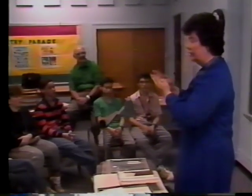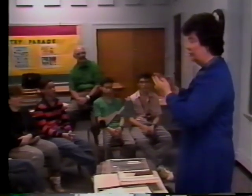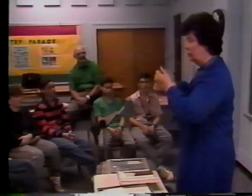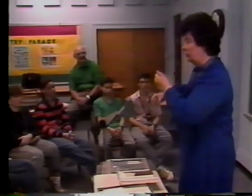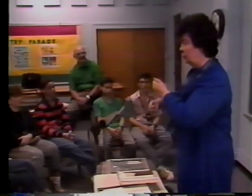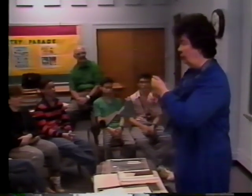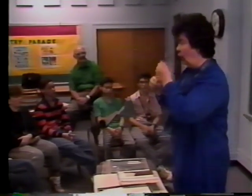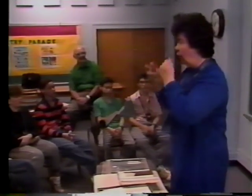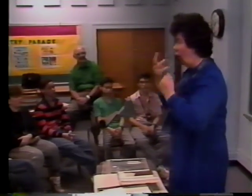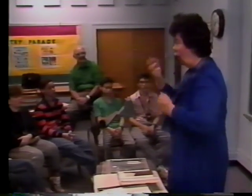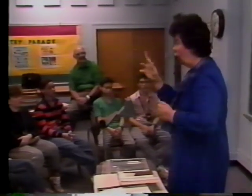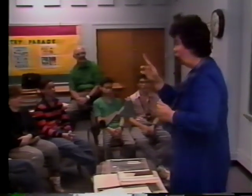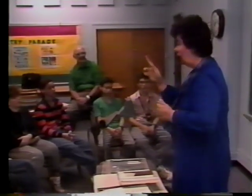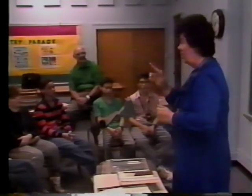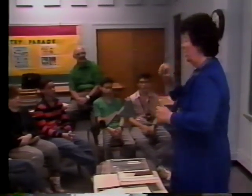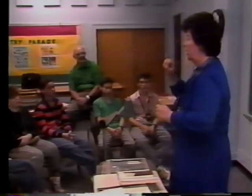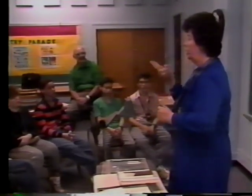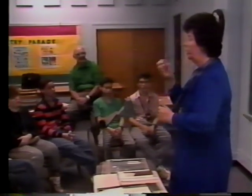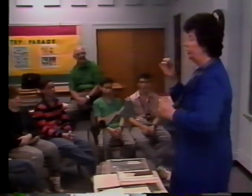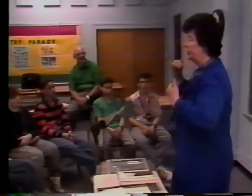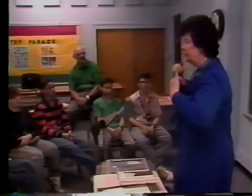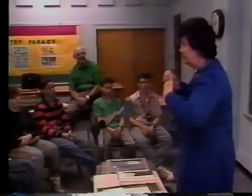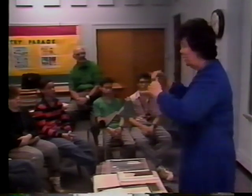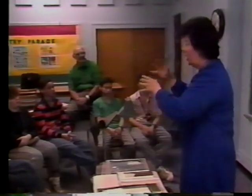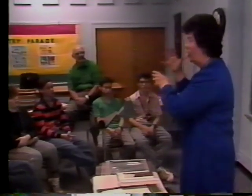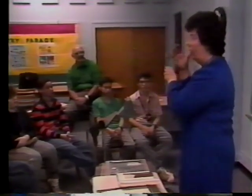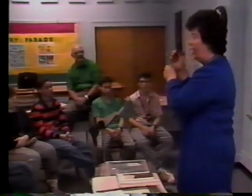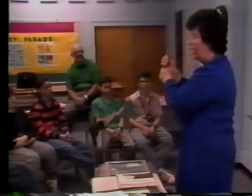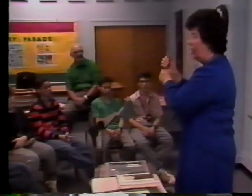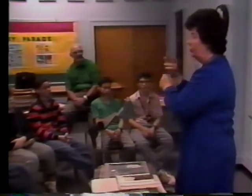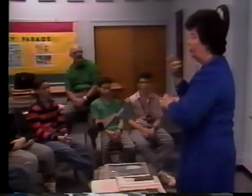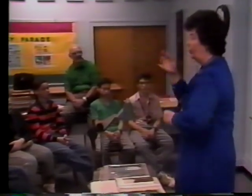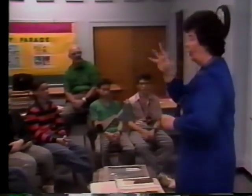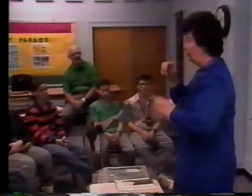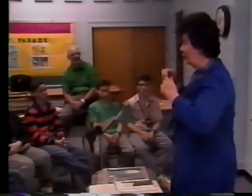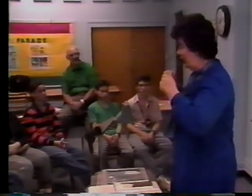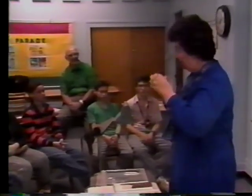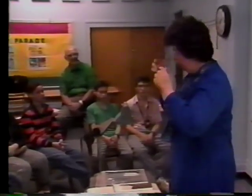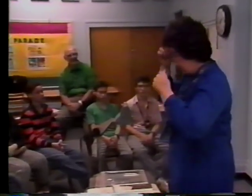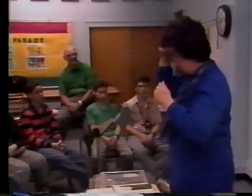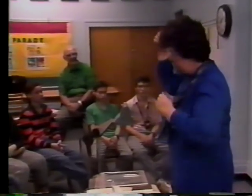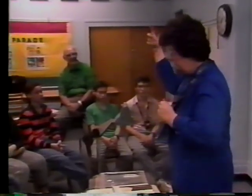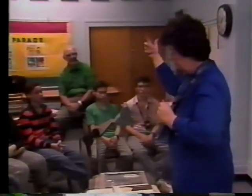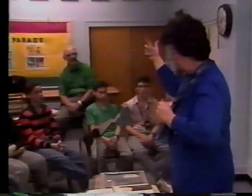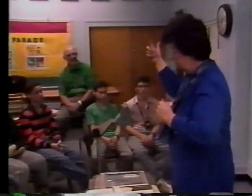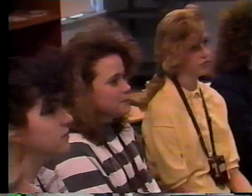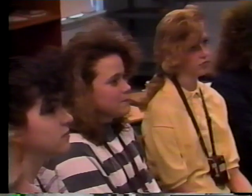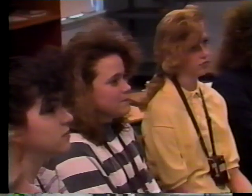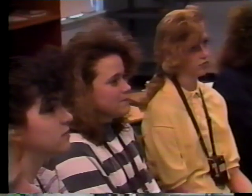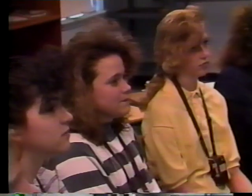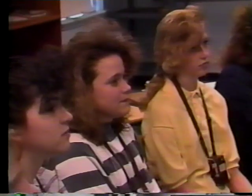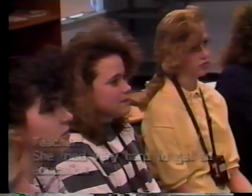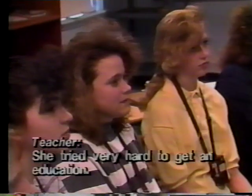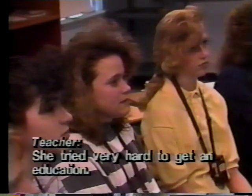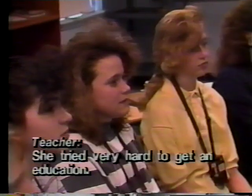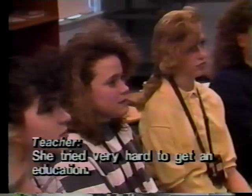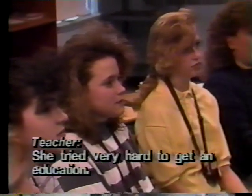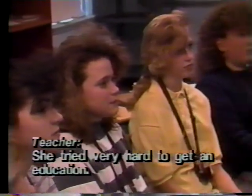relatives to support her. She still held to her dream. She tried very